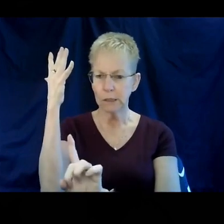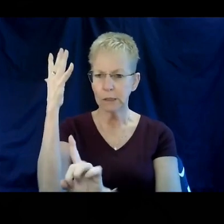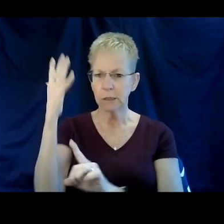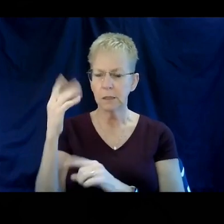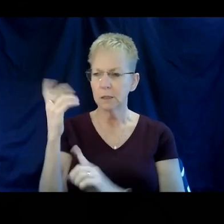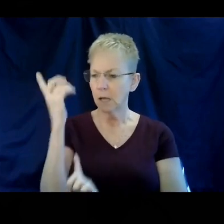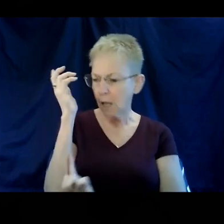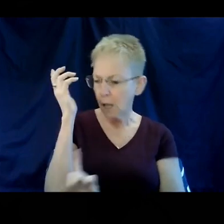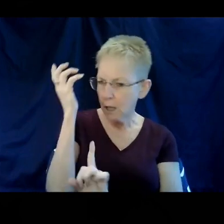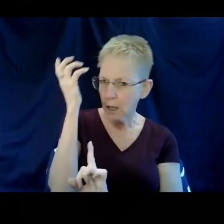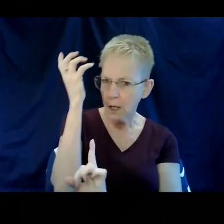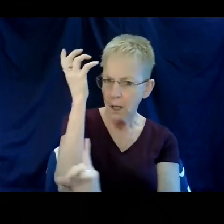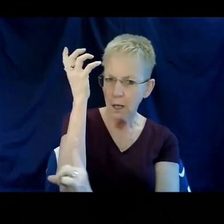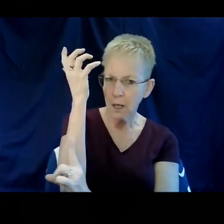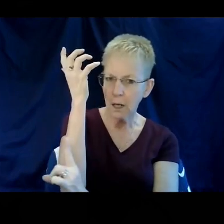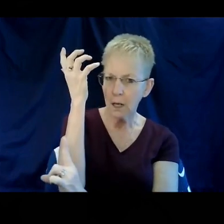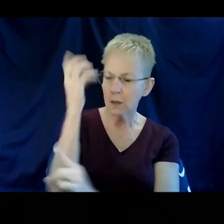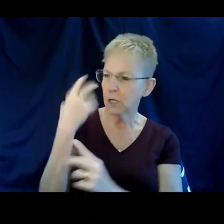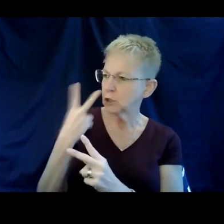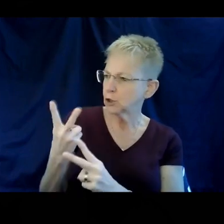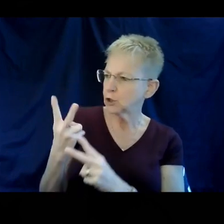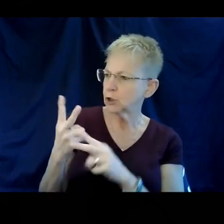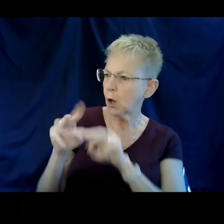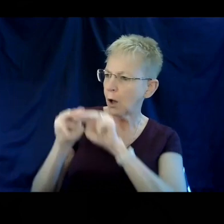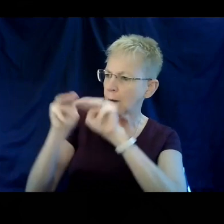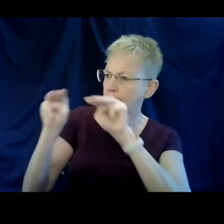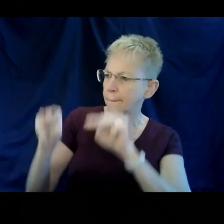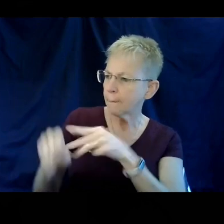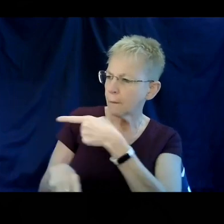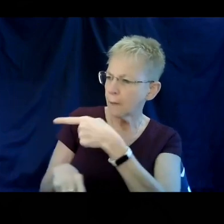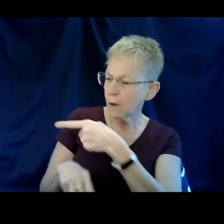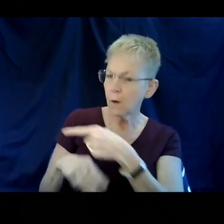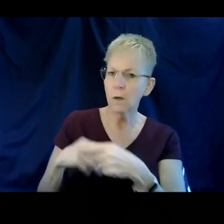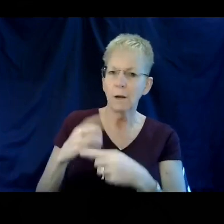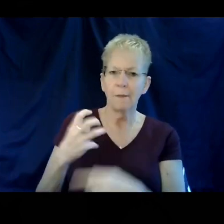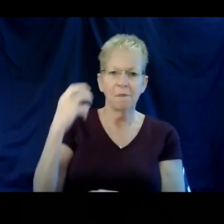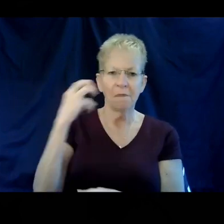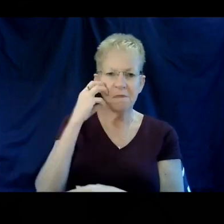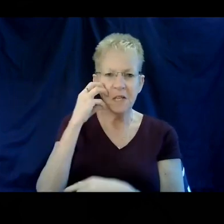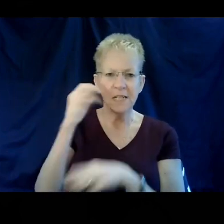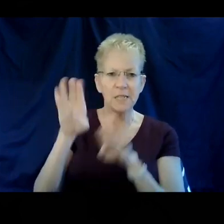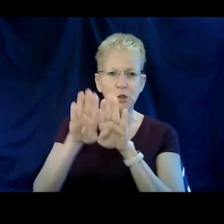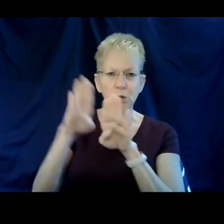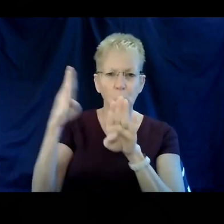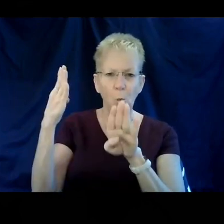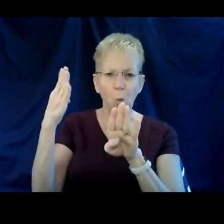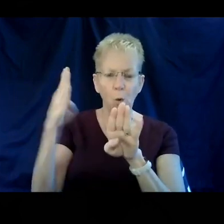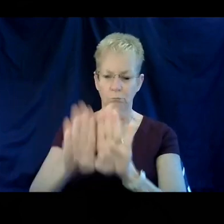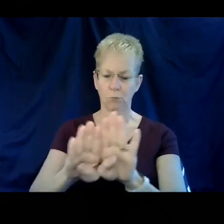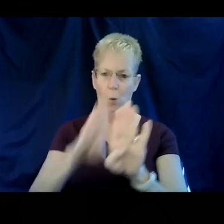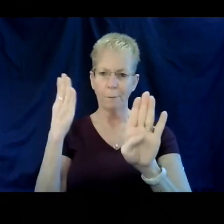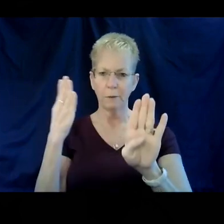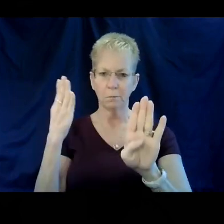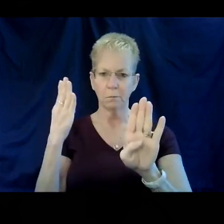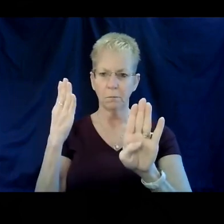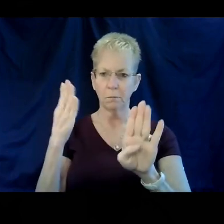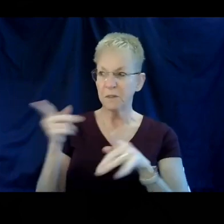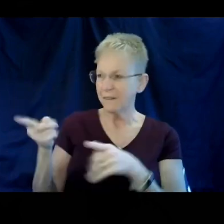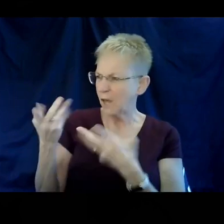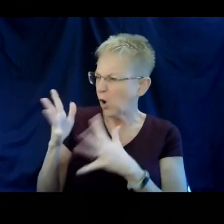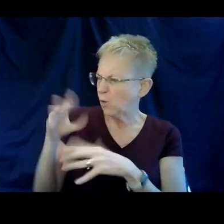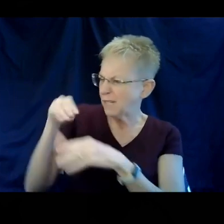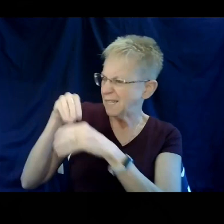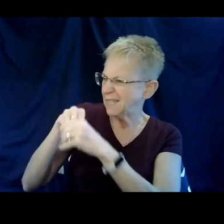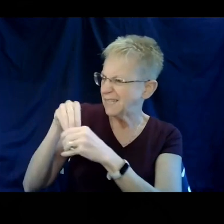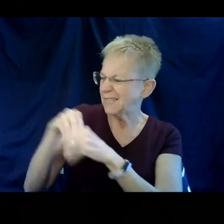around the trunk and saw a mausoleum not 6 feet in front of me. The thick wooden door was open. They'd been inside the cemetery